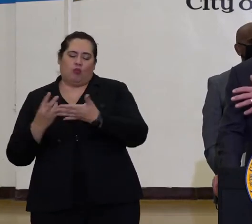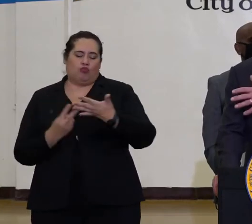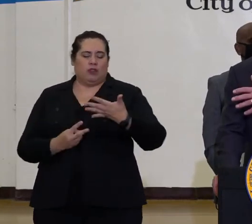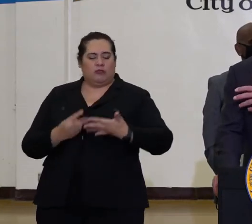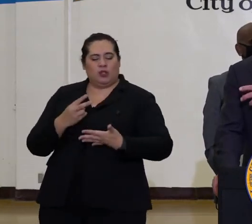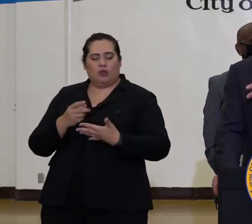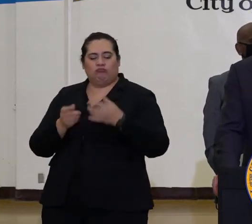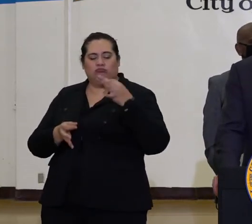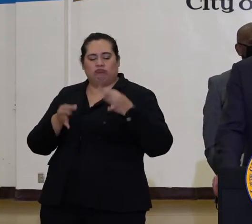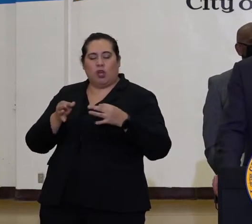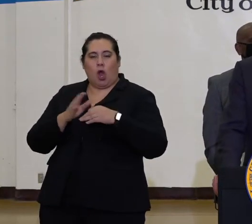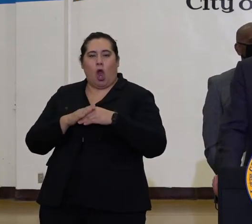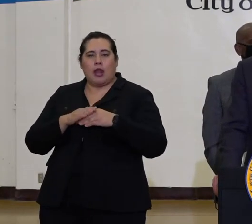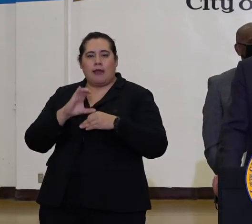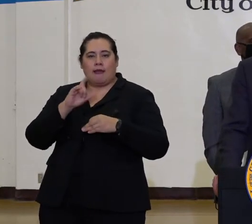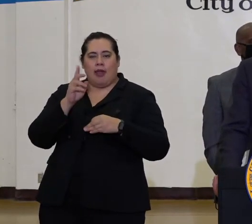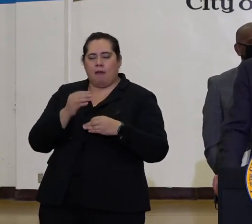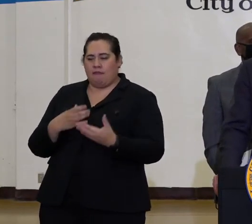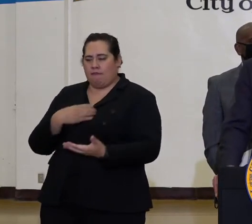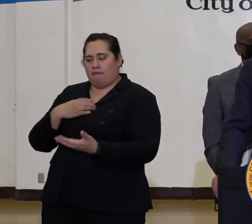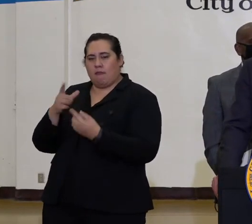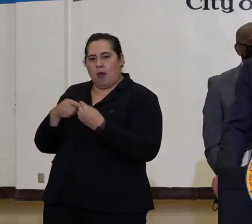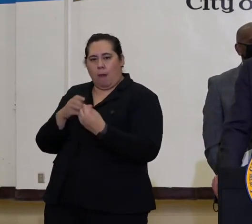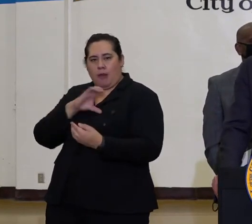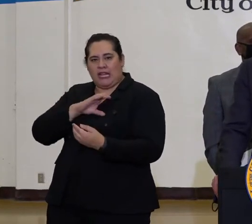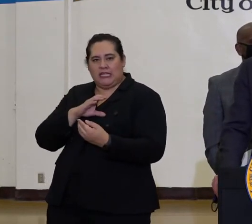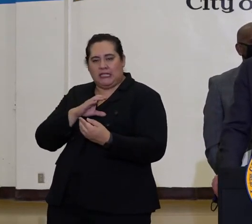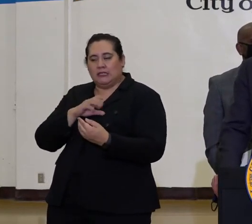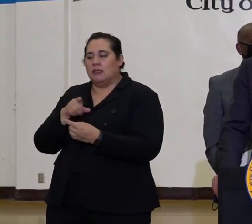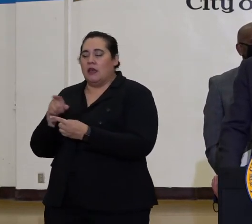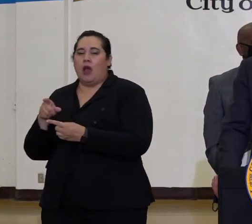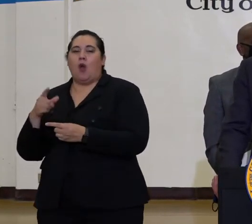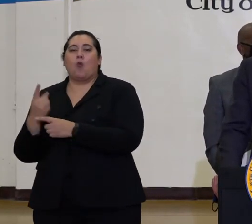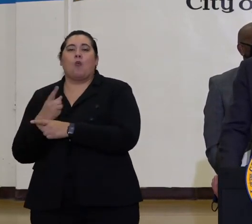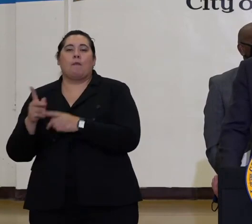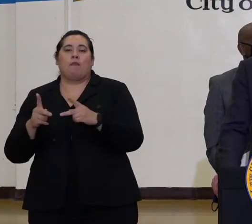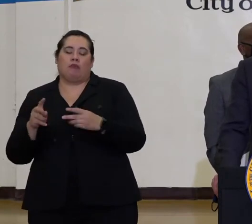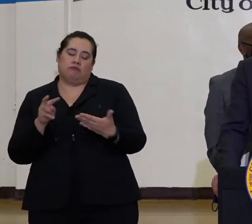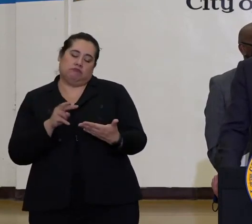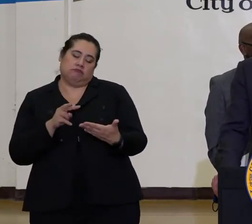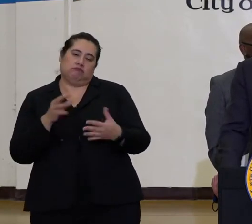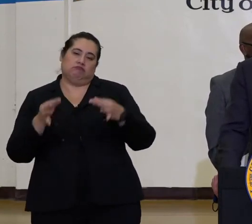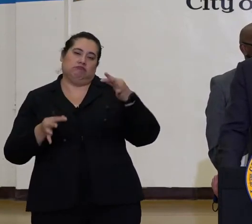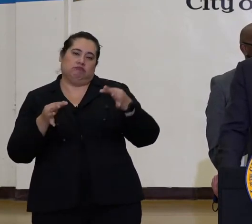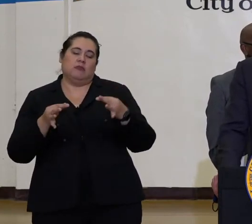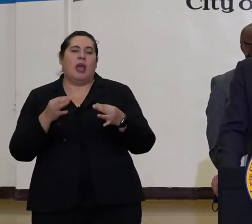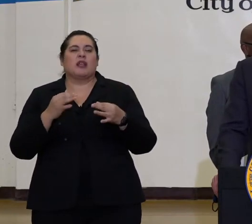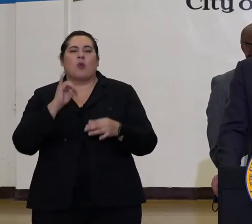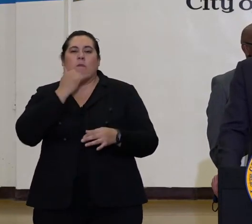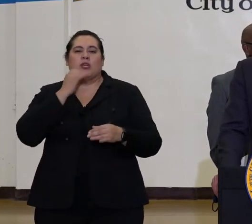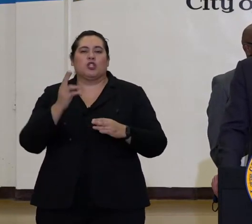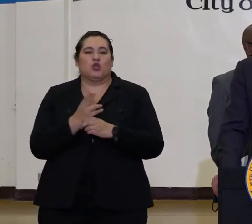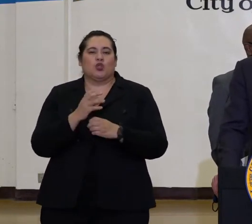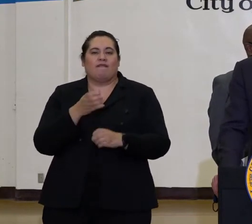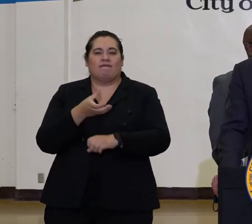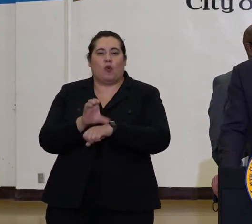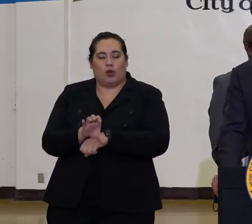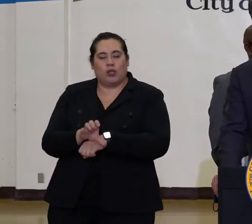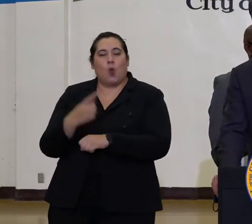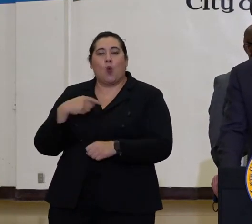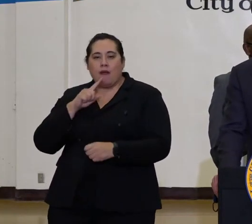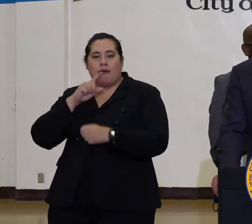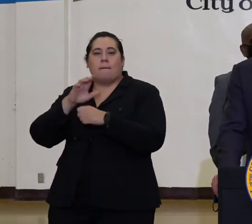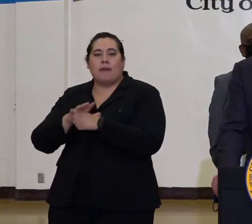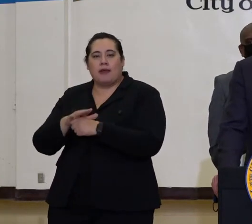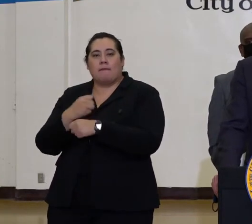adjudicate claims as it relates to excessive use and misuse of force. We are